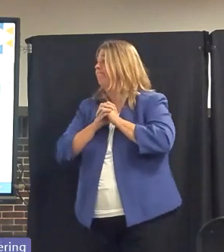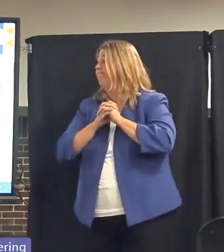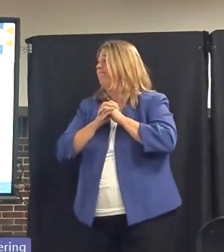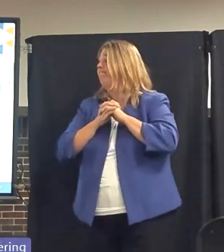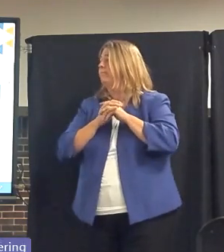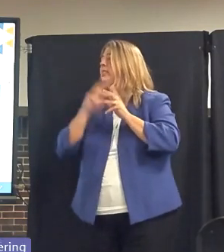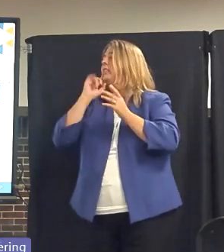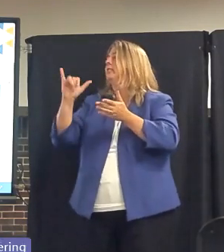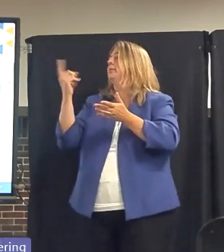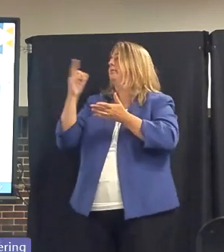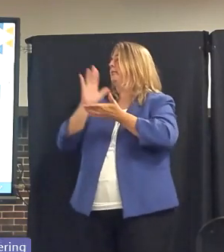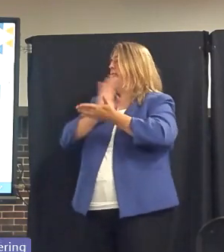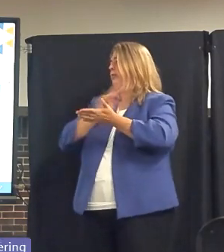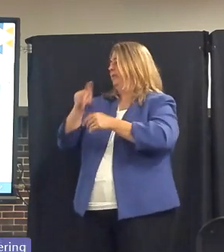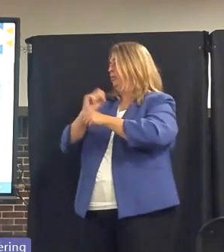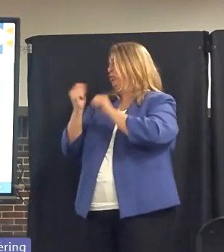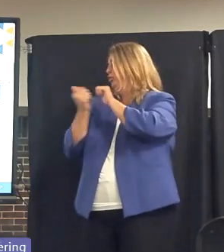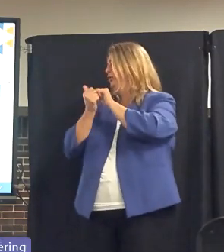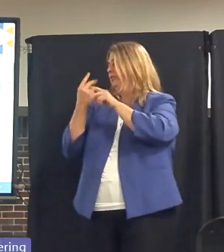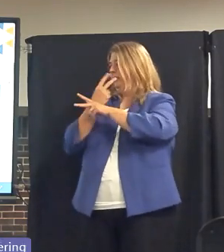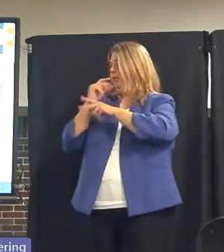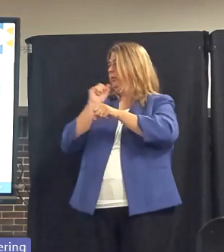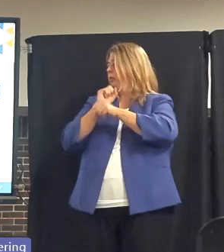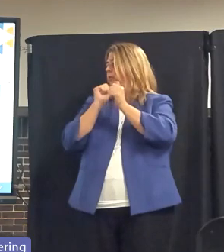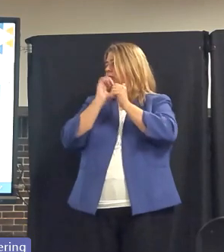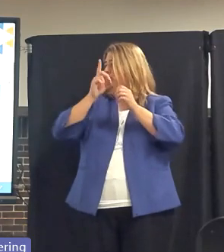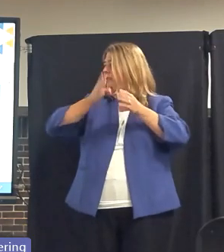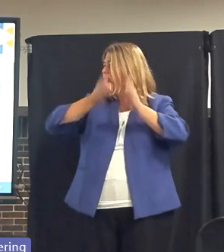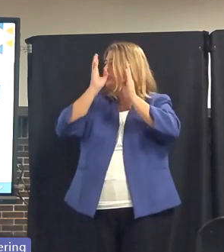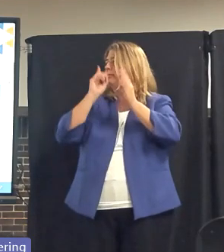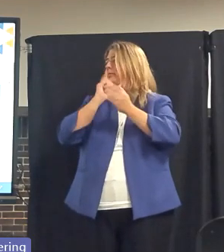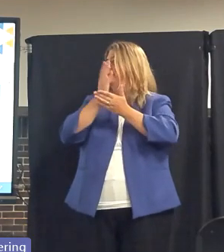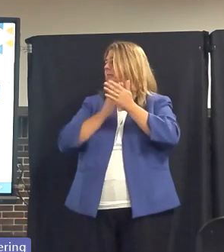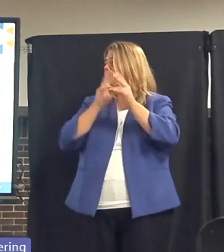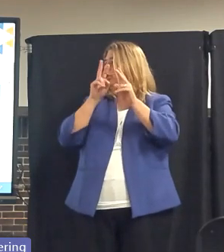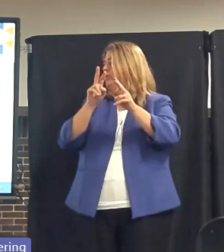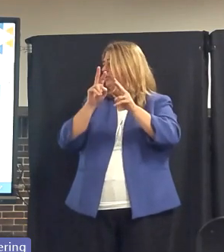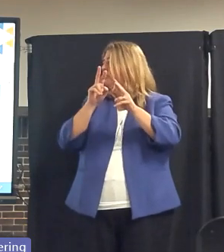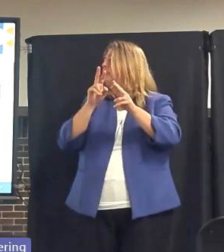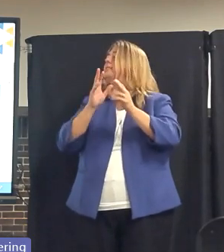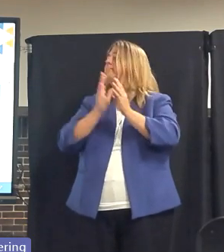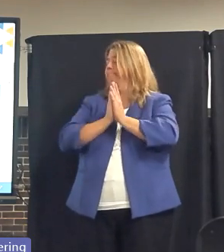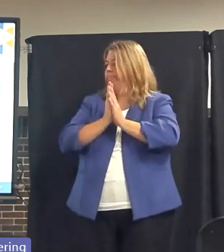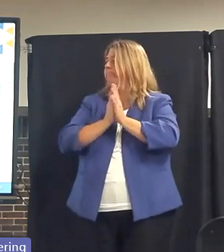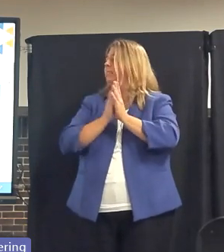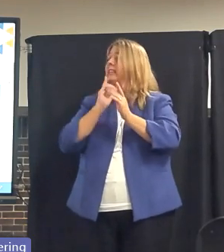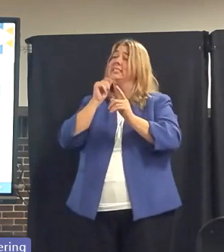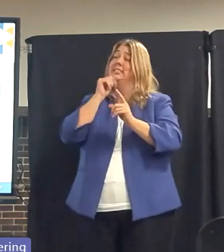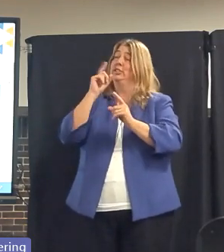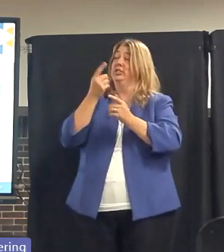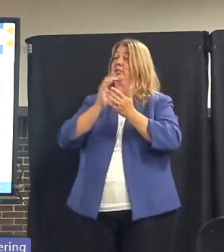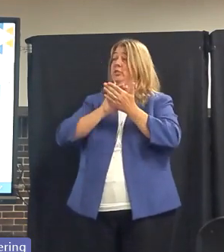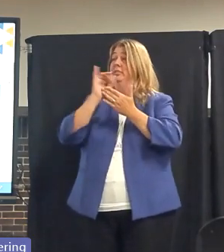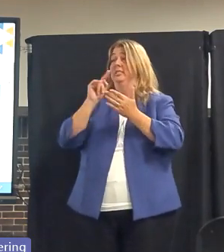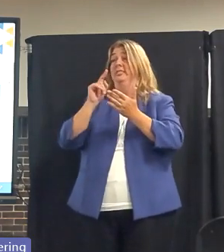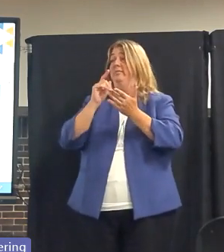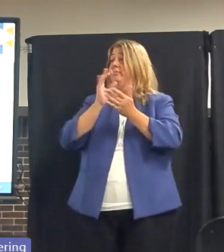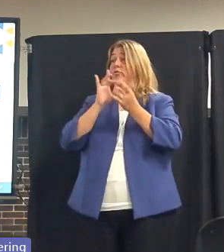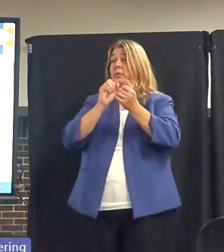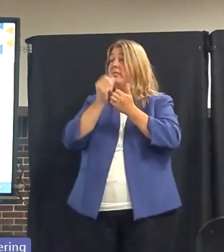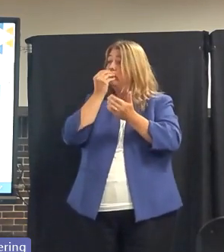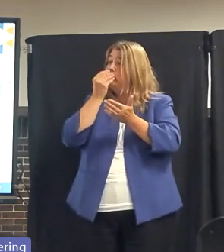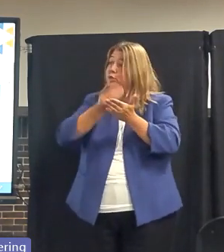So hopefully that answers your question. It is something that, yes, I would like to work closely with the school board and the education vertical to see how we can